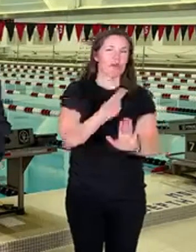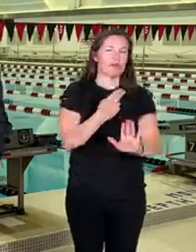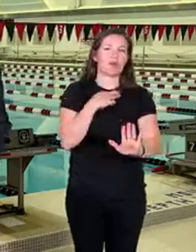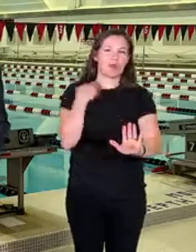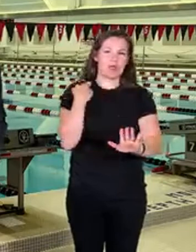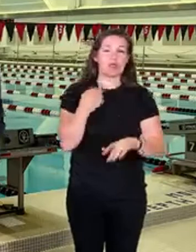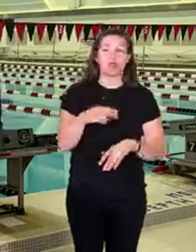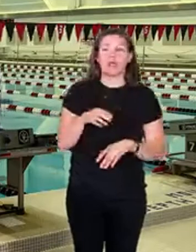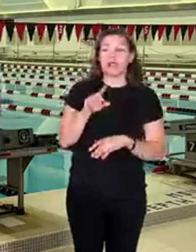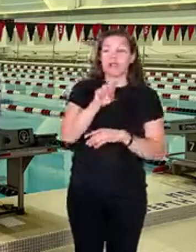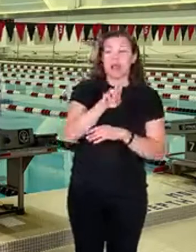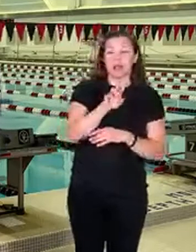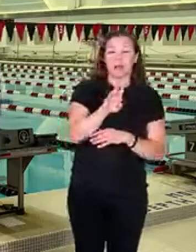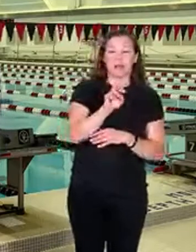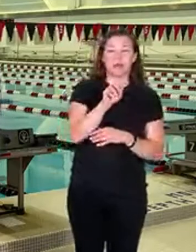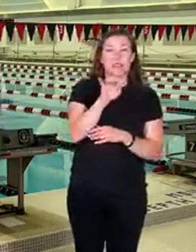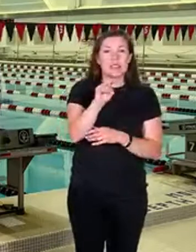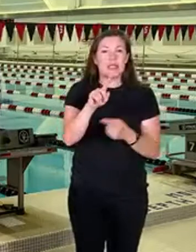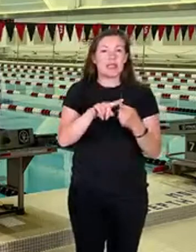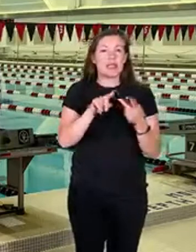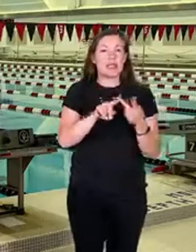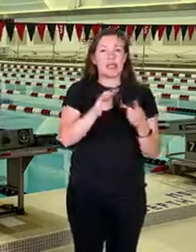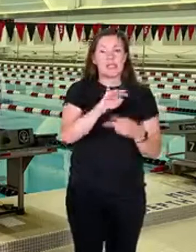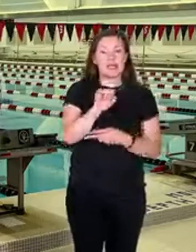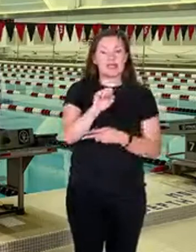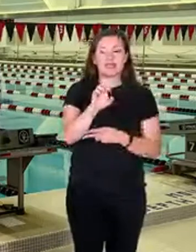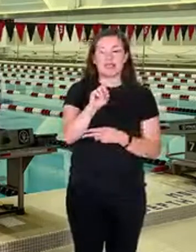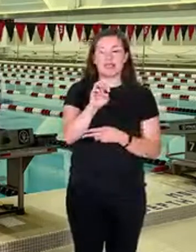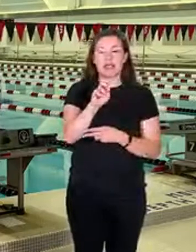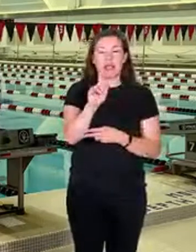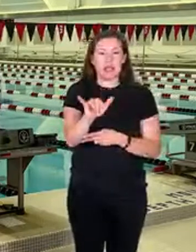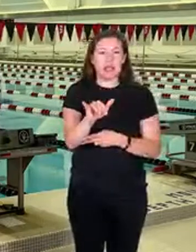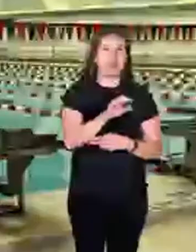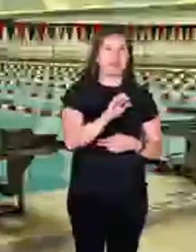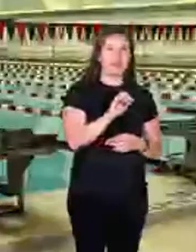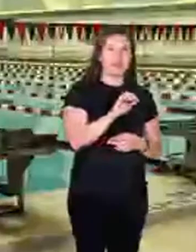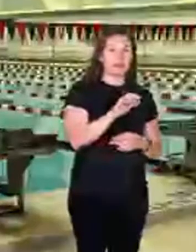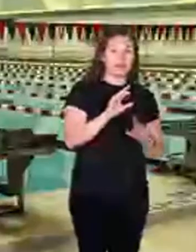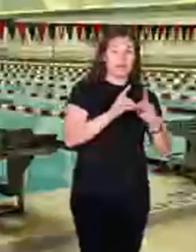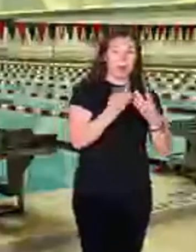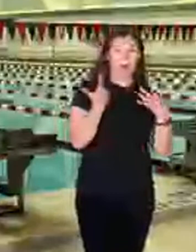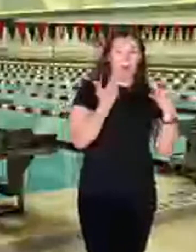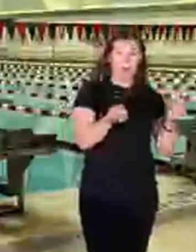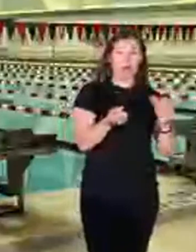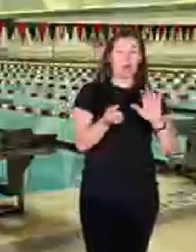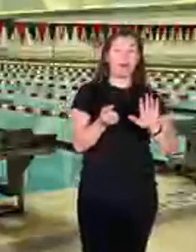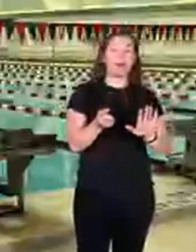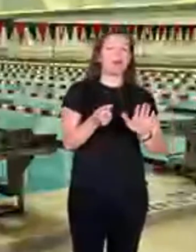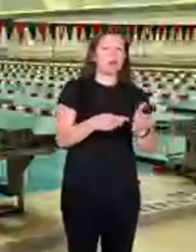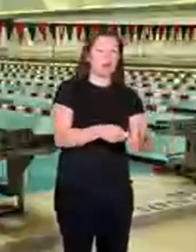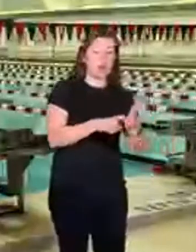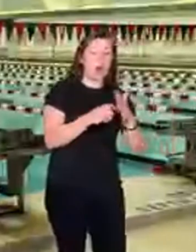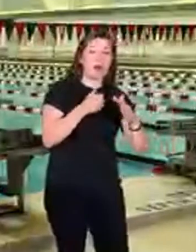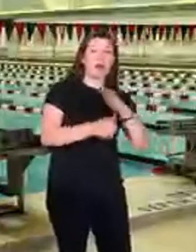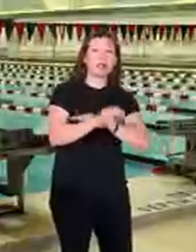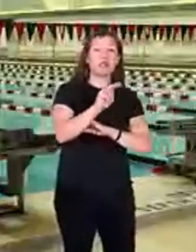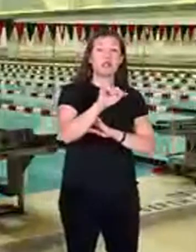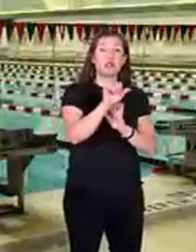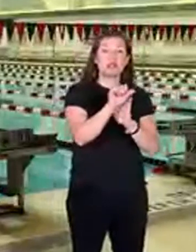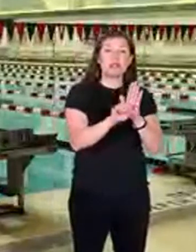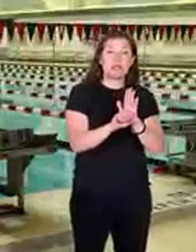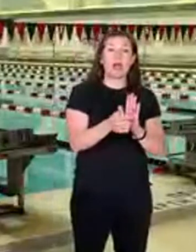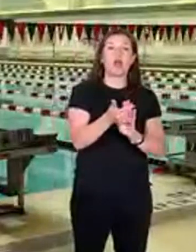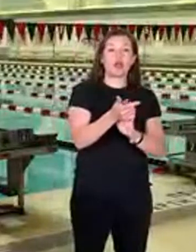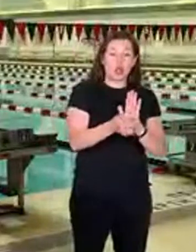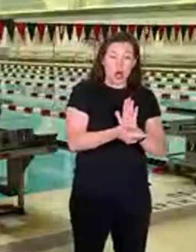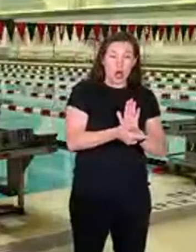Dr. Burstein and Ms. Delaney, the Erie County Department of Health actually is required under New York State law